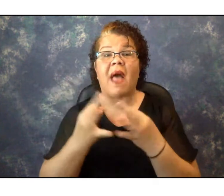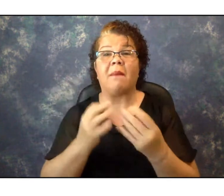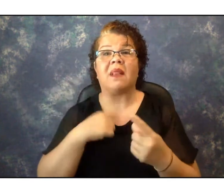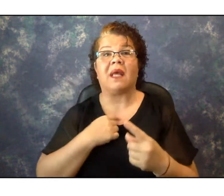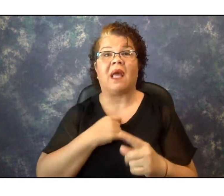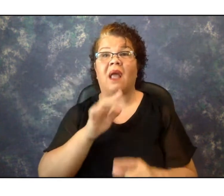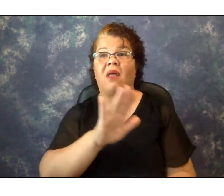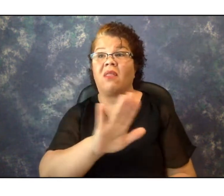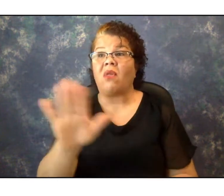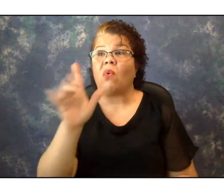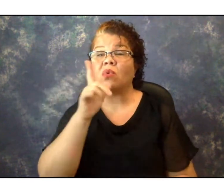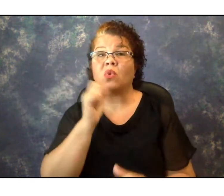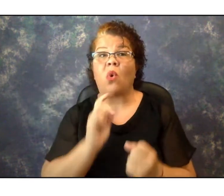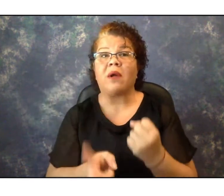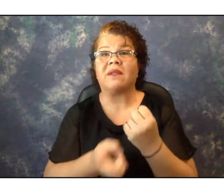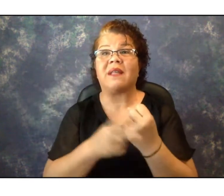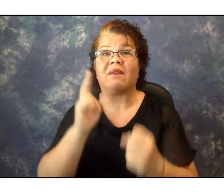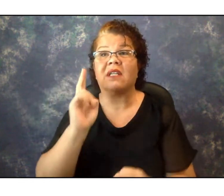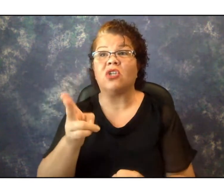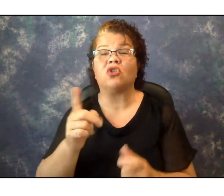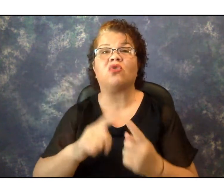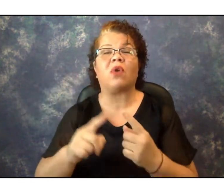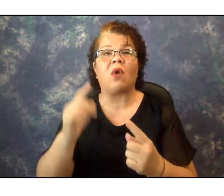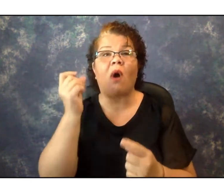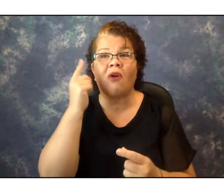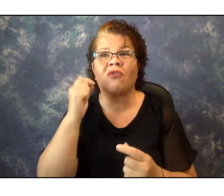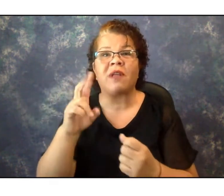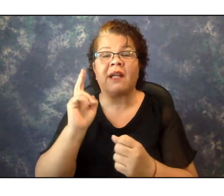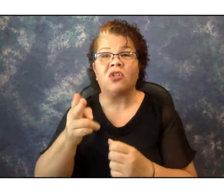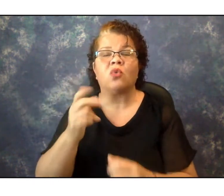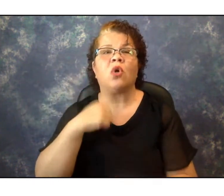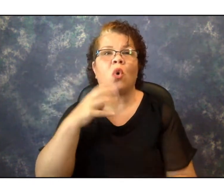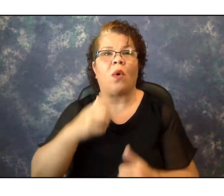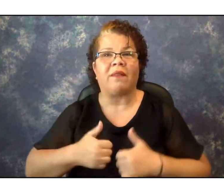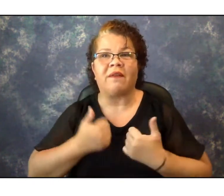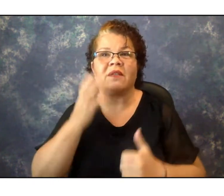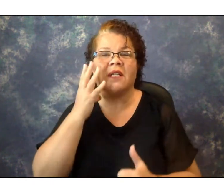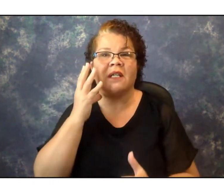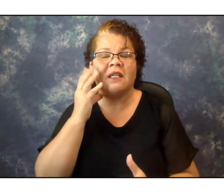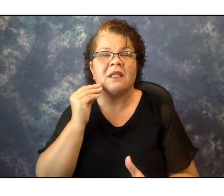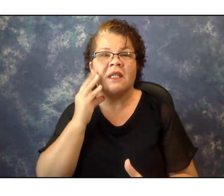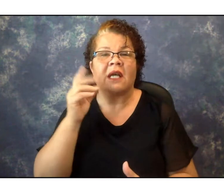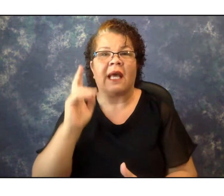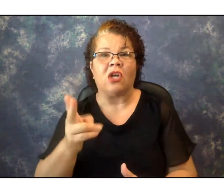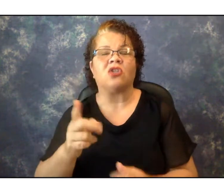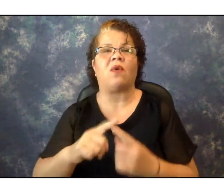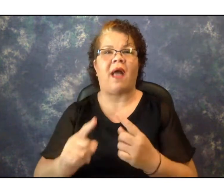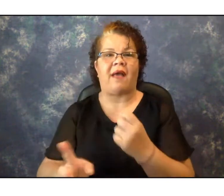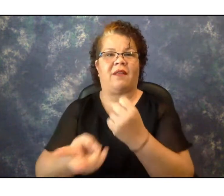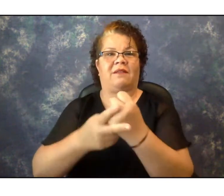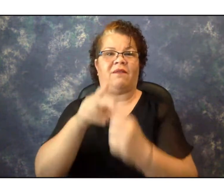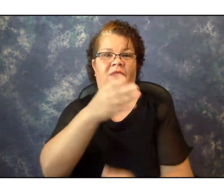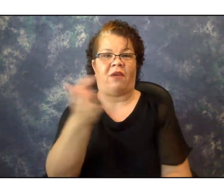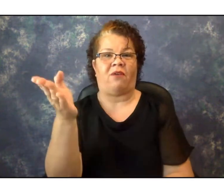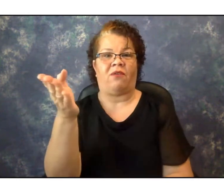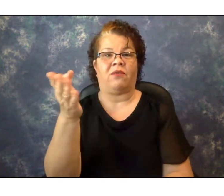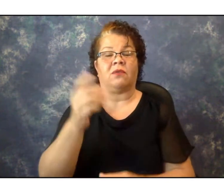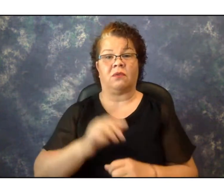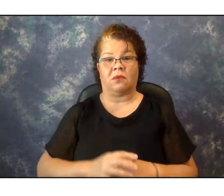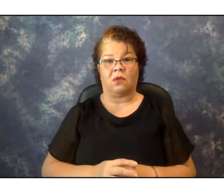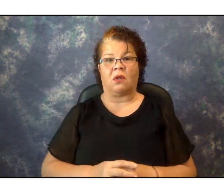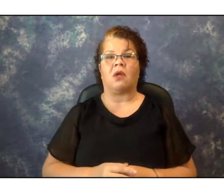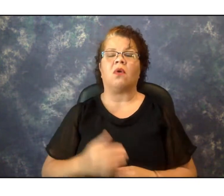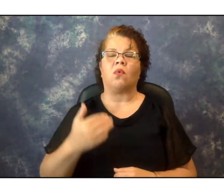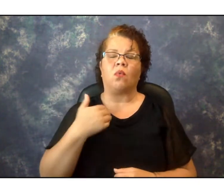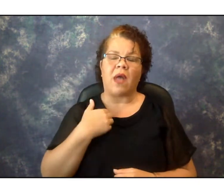Thank you, Professor Feimster. That was beautiful. Thank you. We've got all these terrific questions. Here is